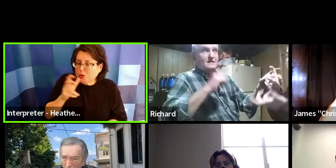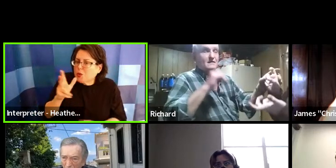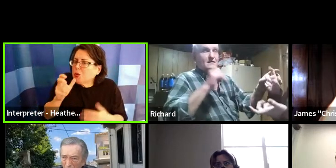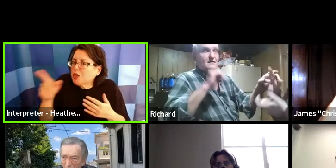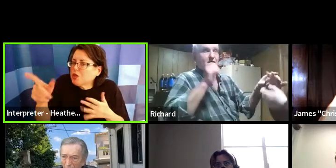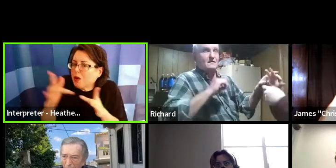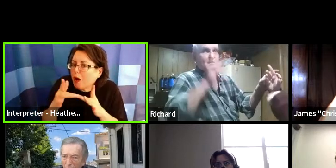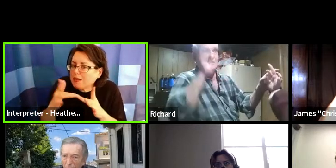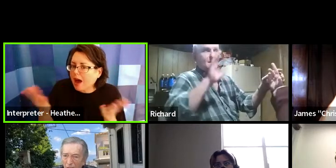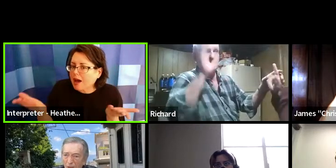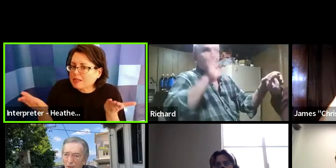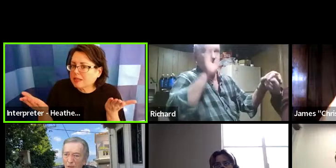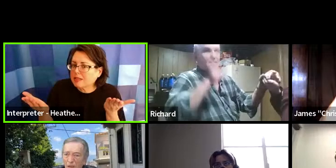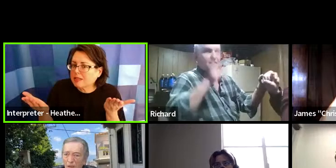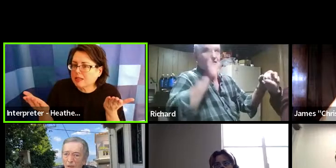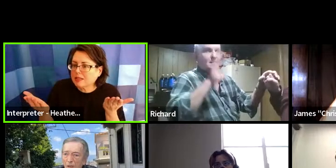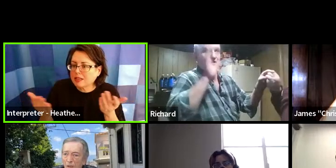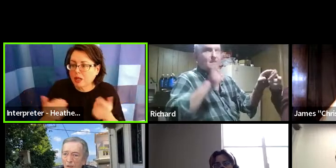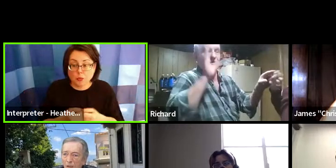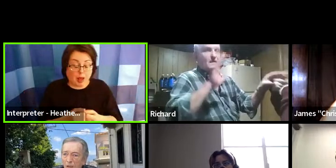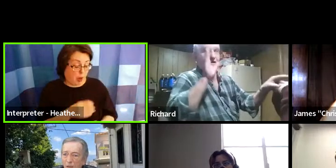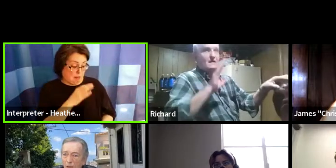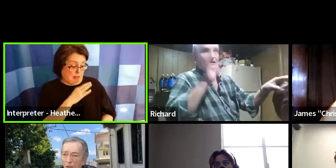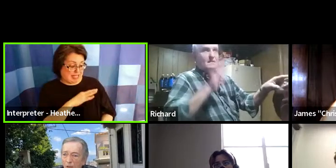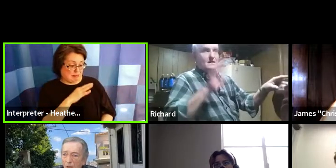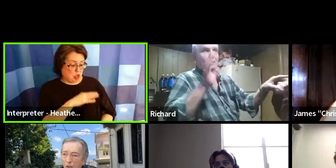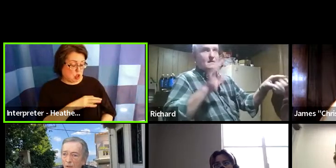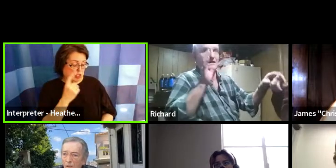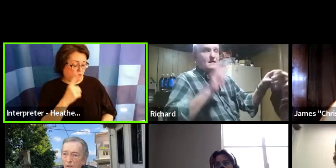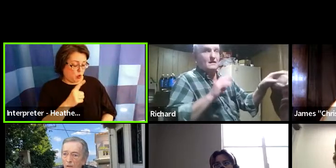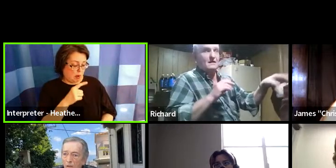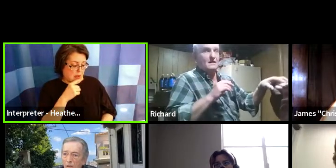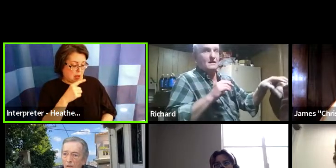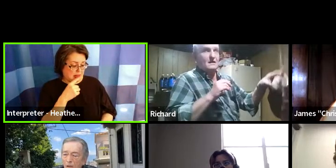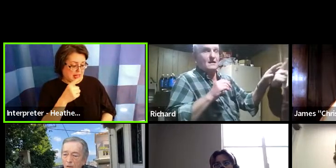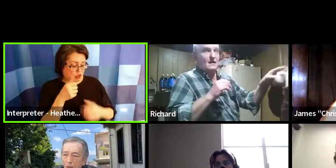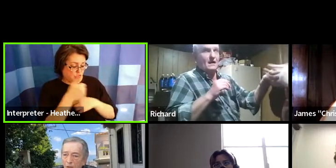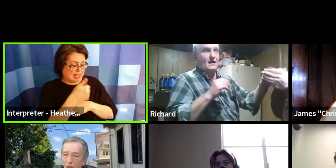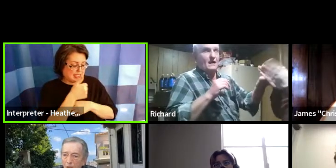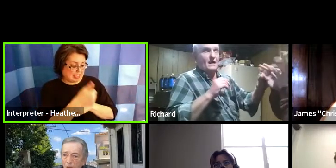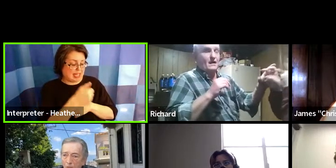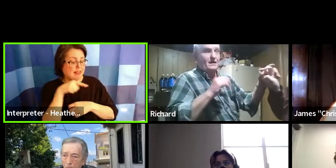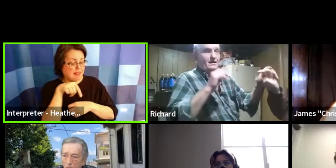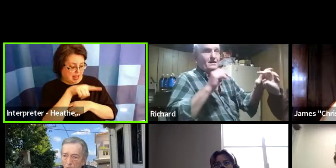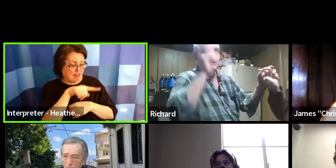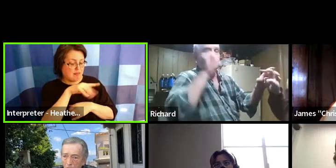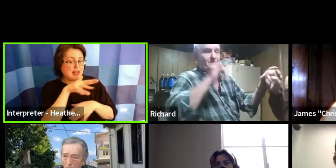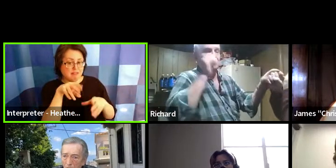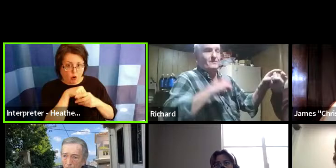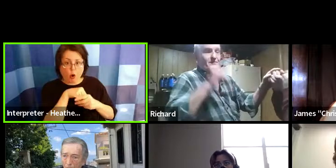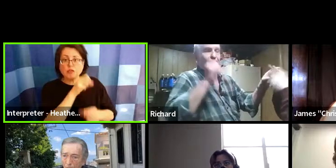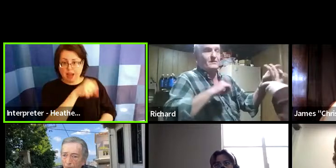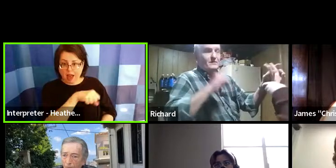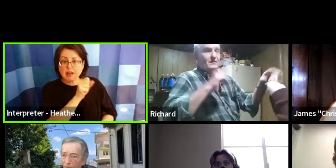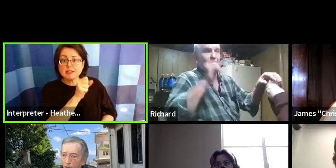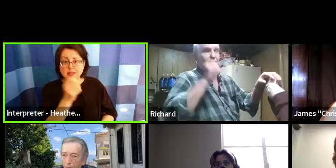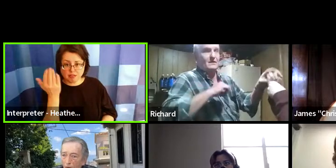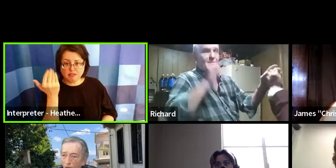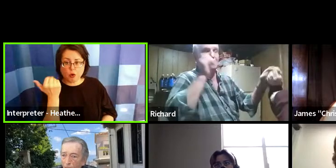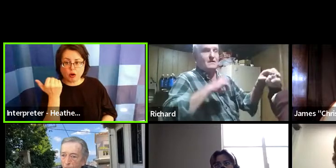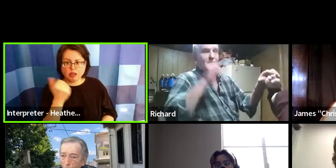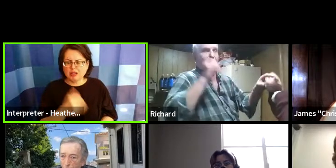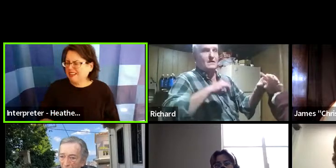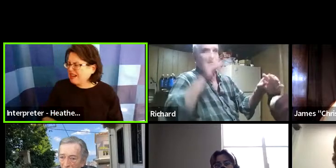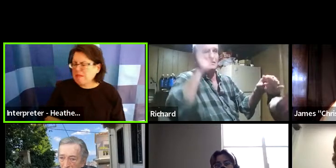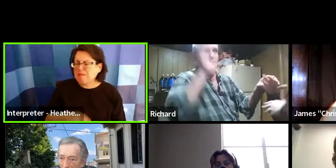I can say that Pittsburghers for Public Transit has been engaged on this project before. But they're not